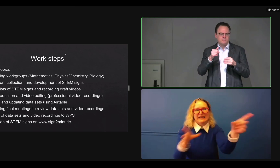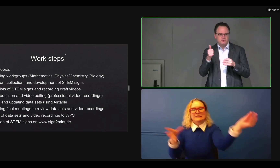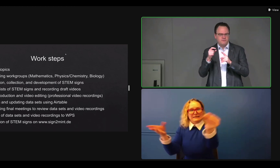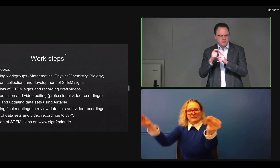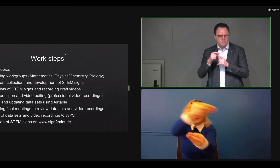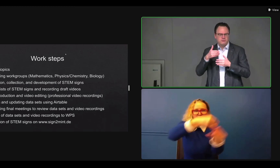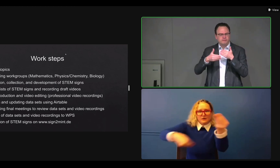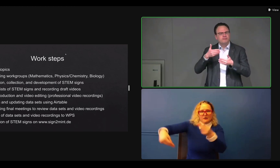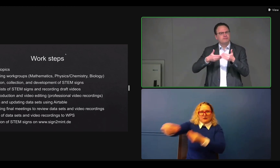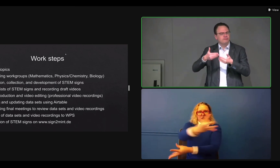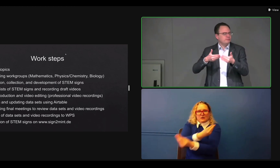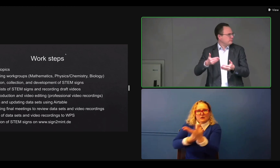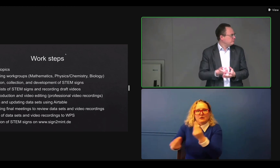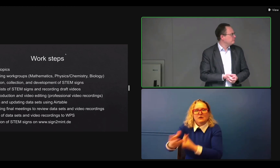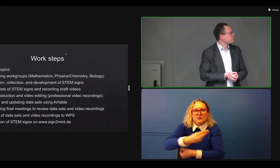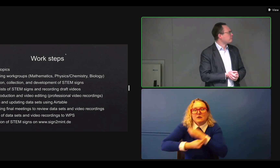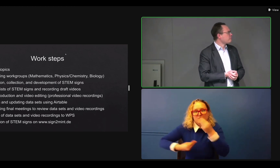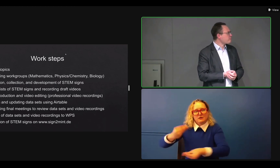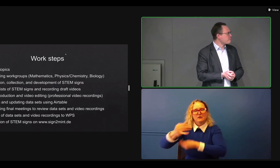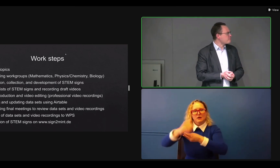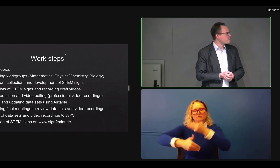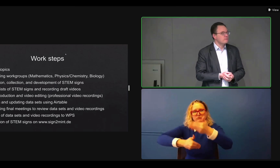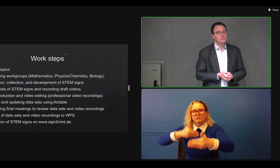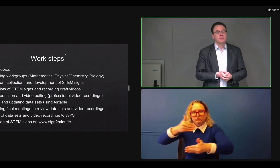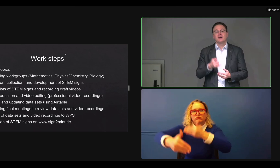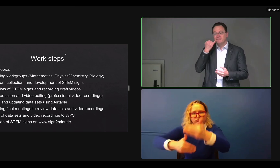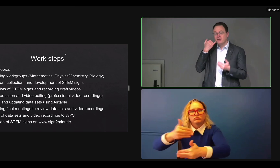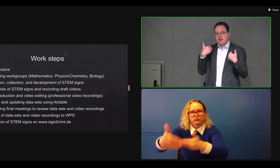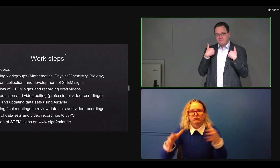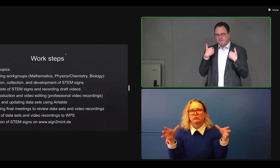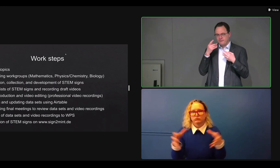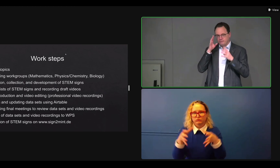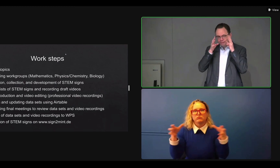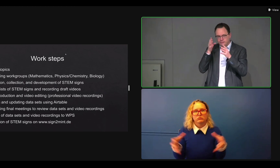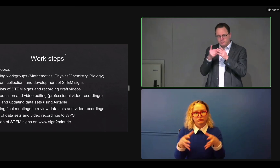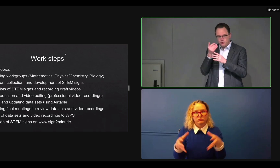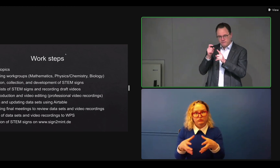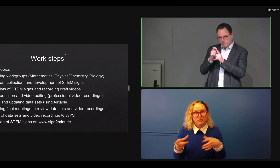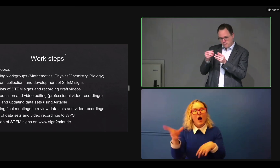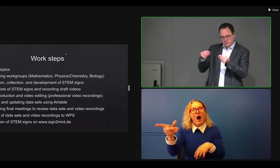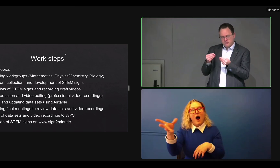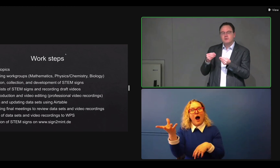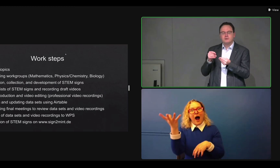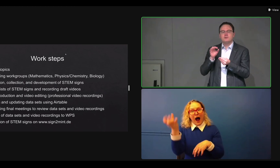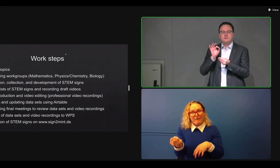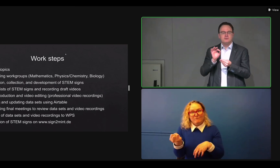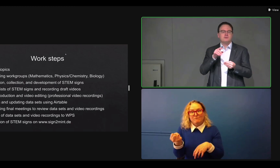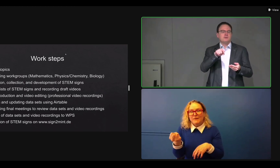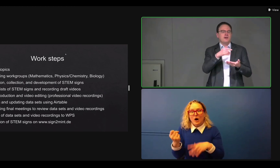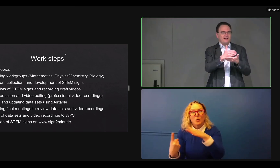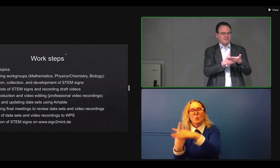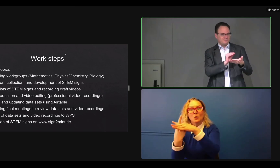We focused on signs that made sense for vocabulary that we did have, and we didn't spend too much time on any one concept.